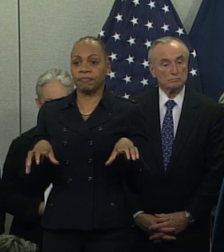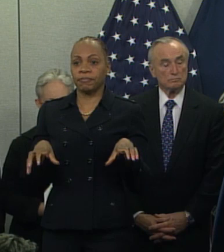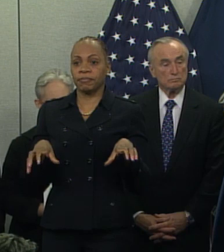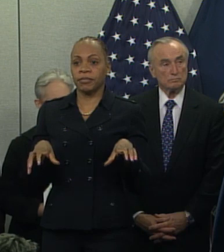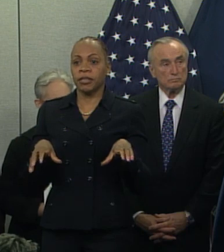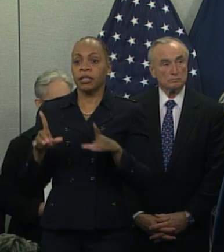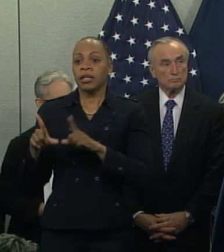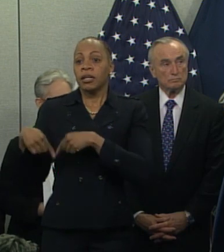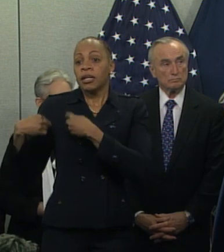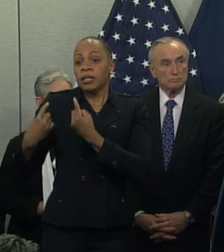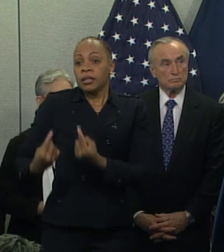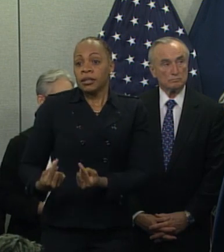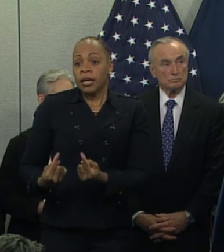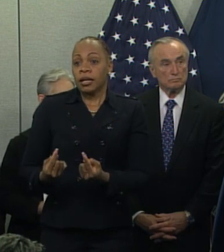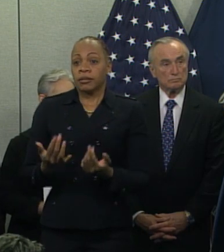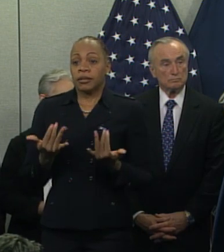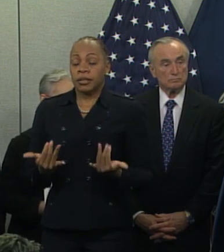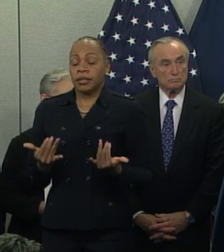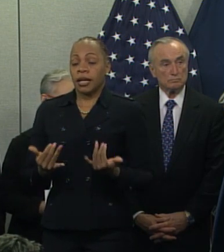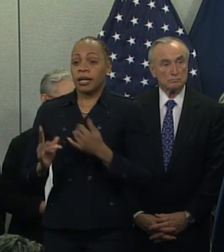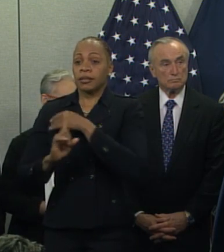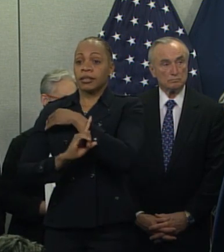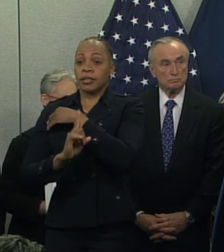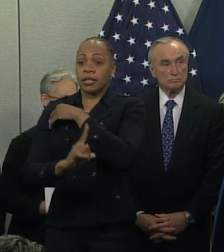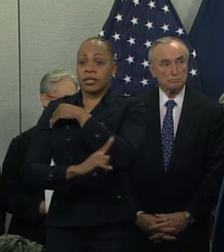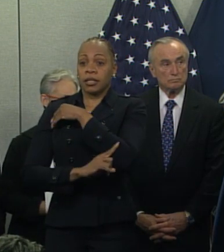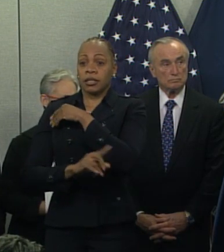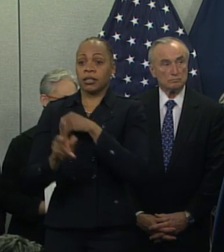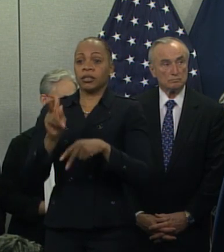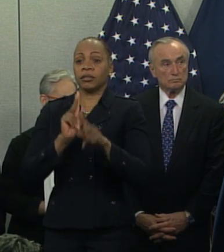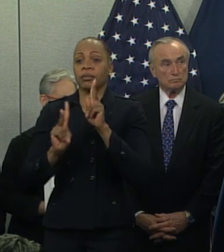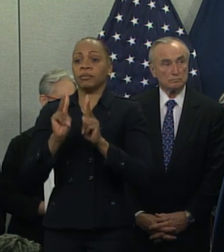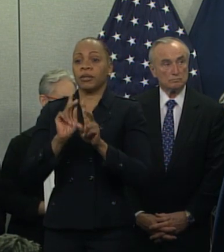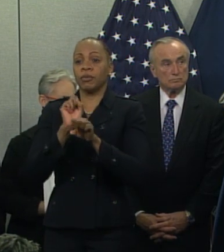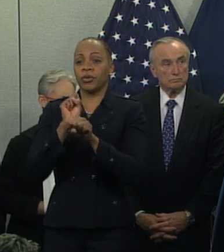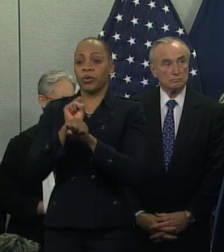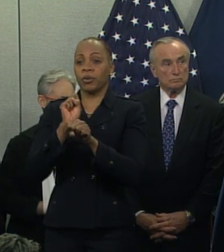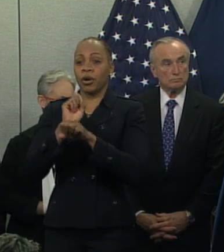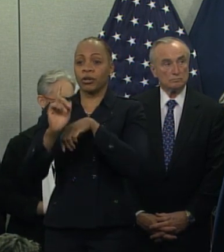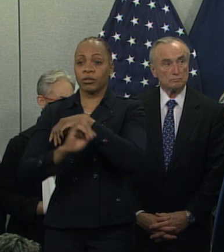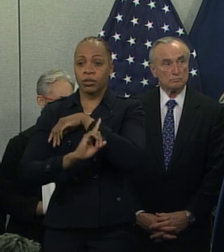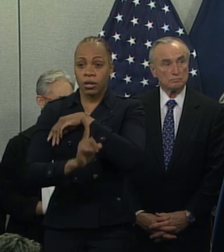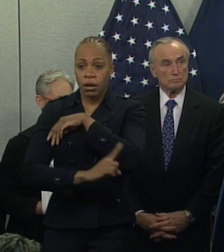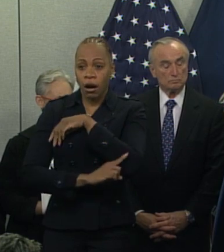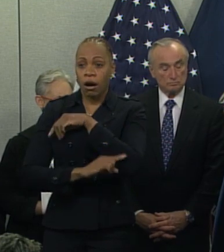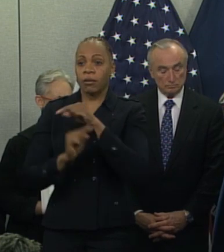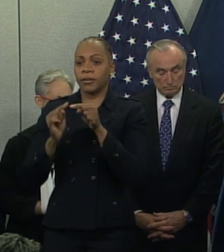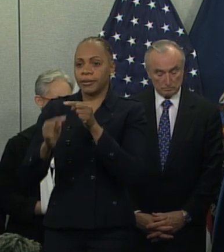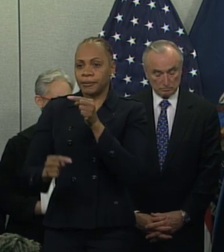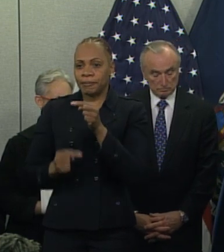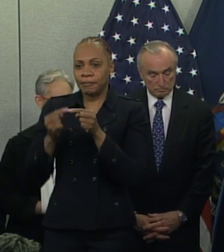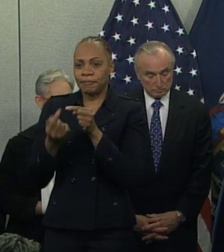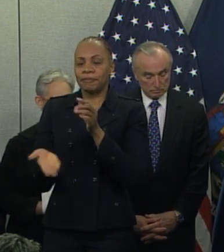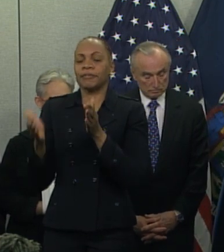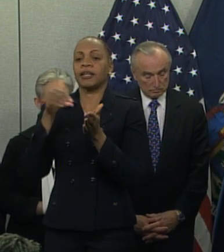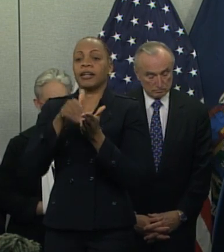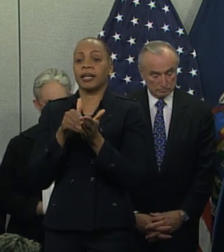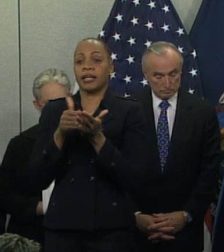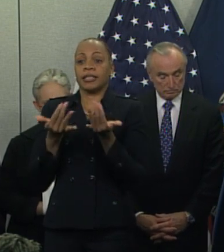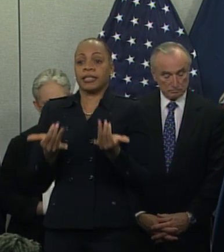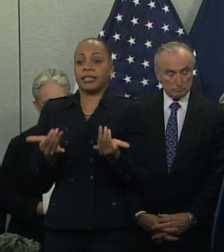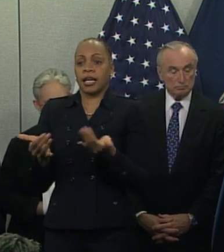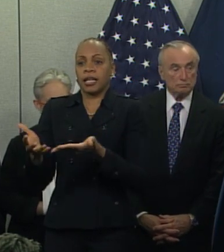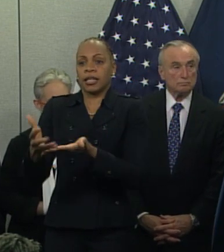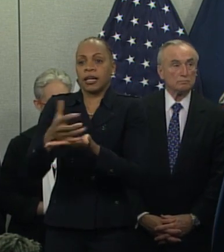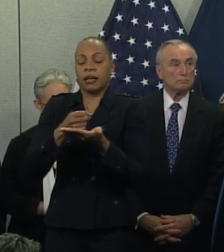In the meantime, at this moment, sanitation crews have been still collecting garbage and recycling today, but that effort will